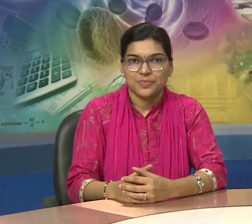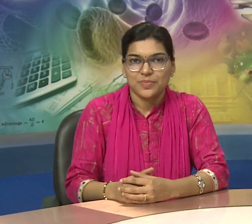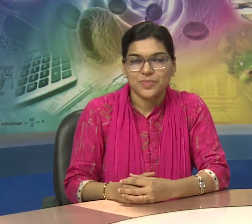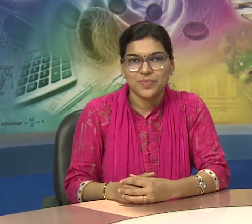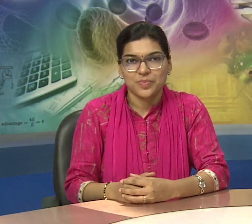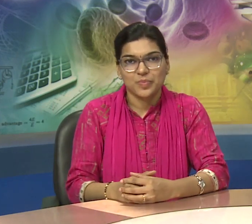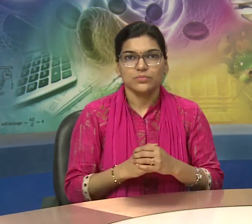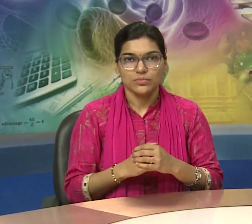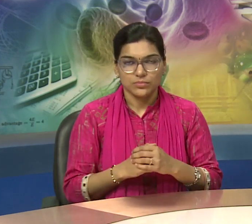user interface.